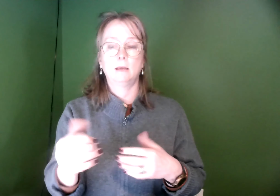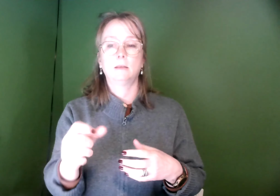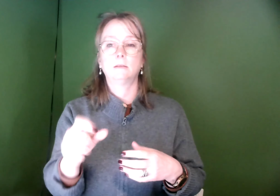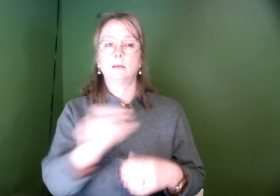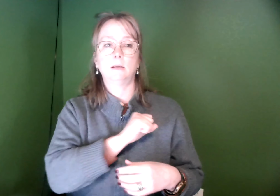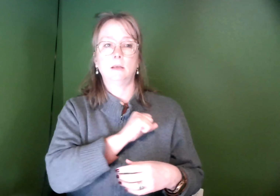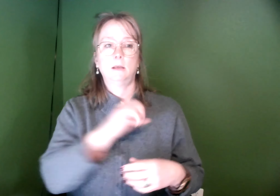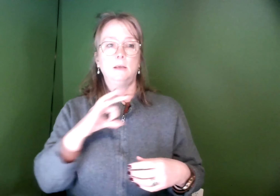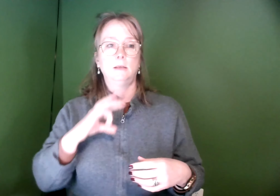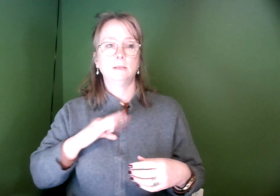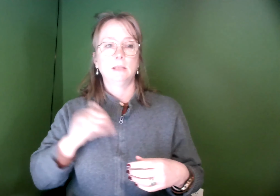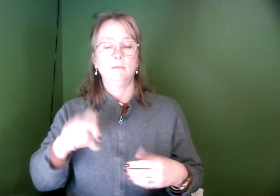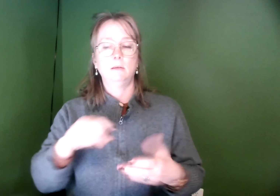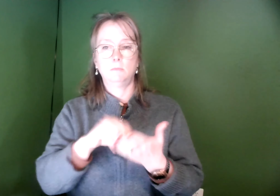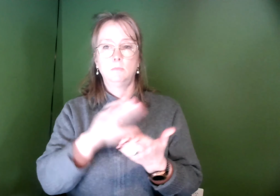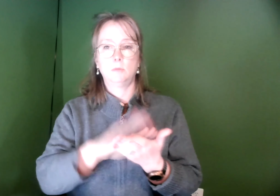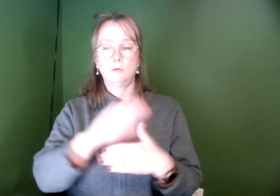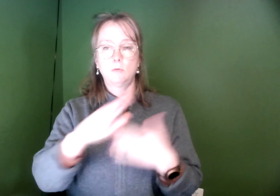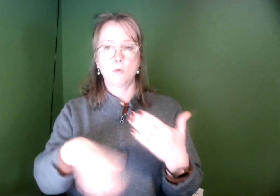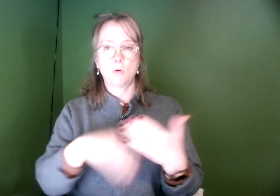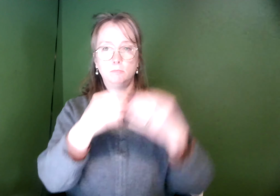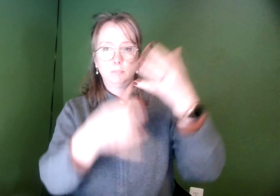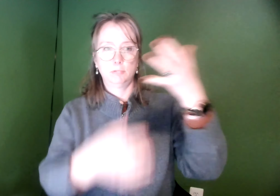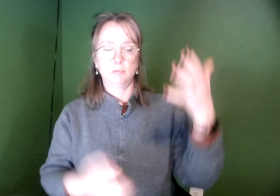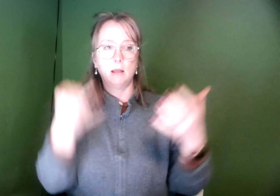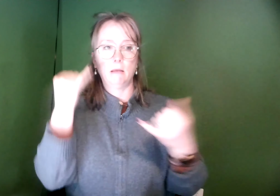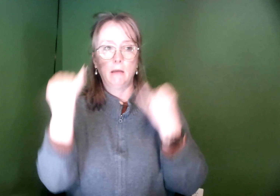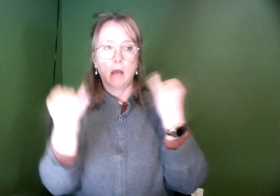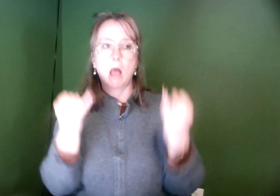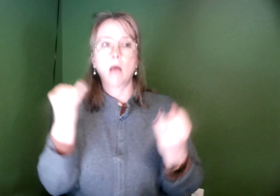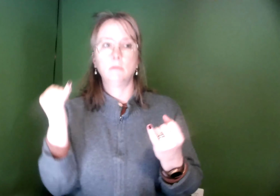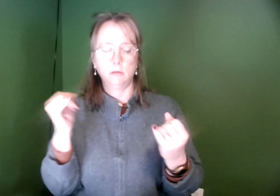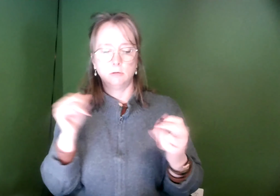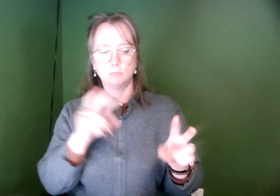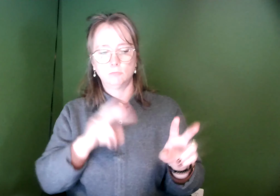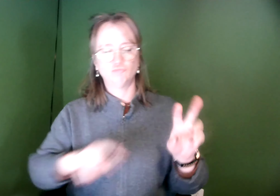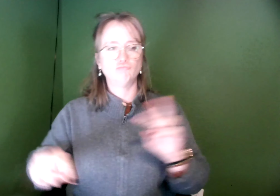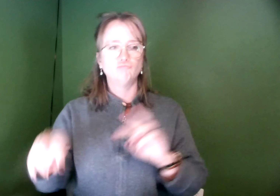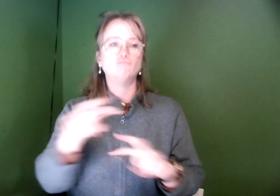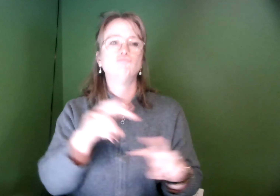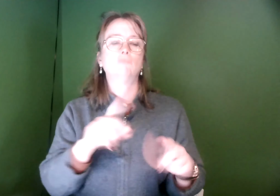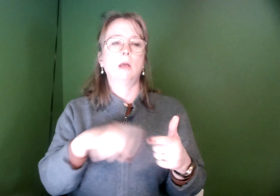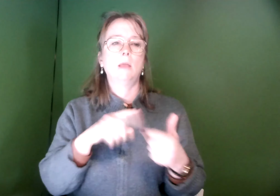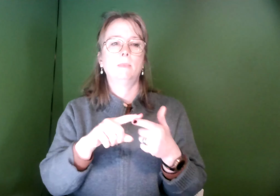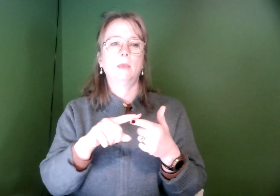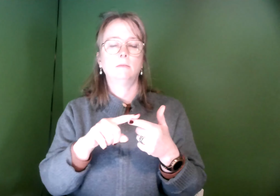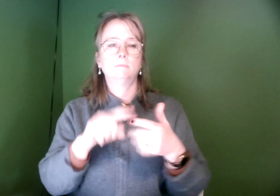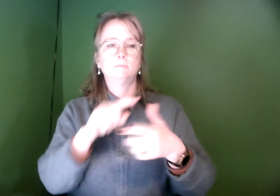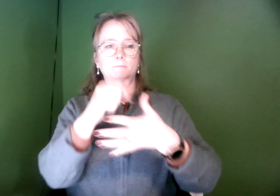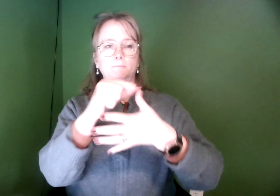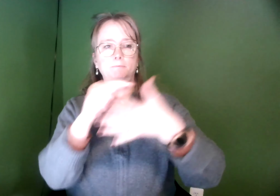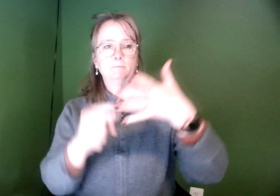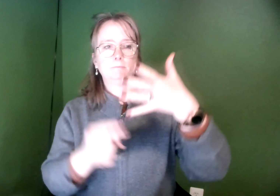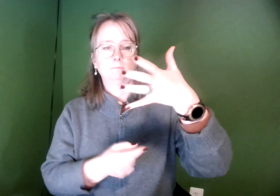of these ideas, that you can look at them all together and then rate them according to the